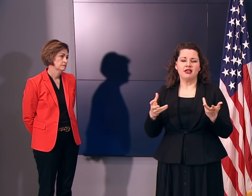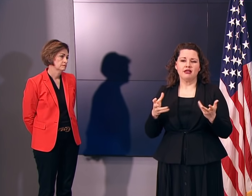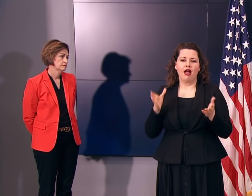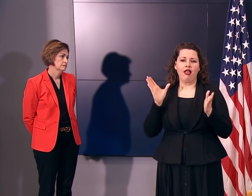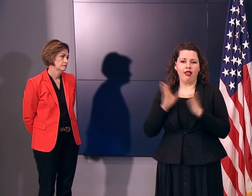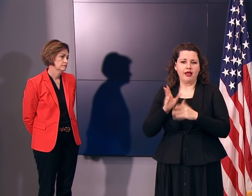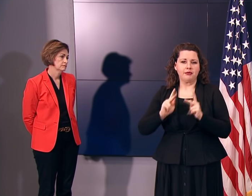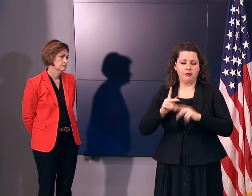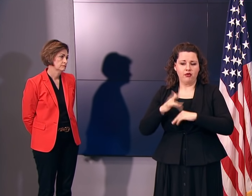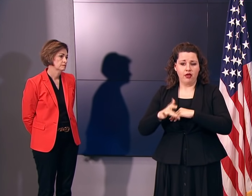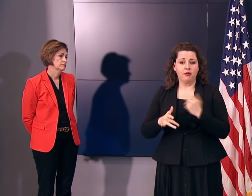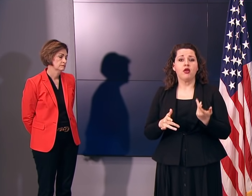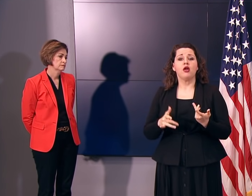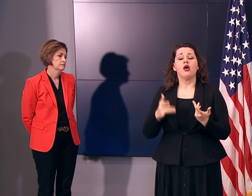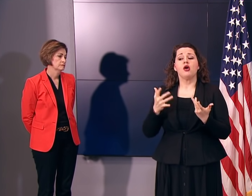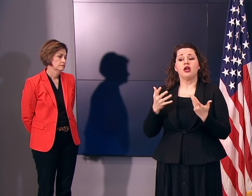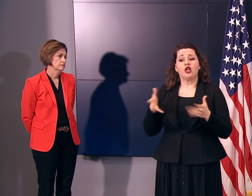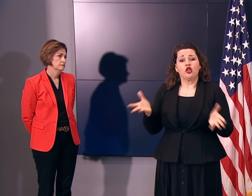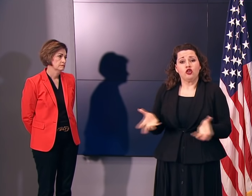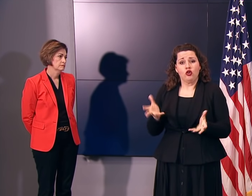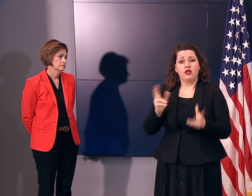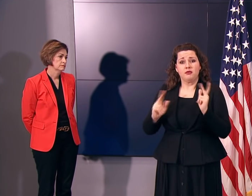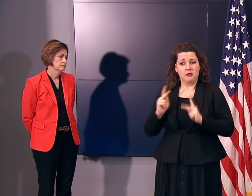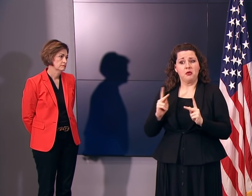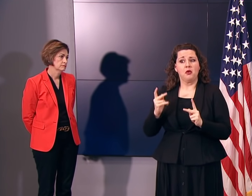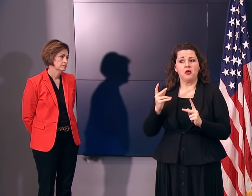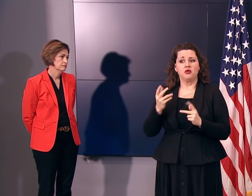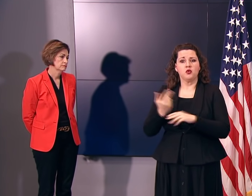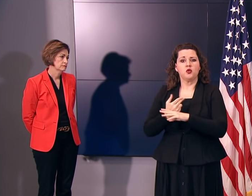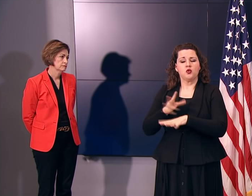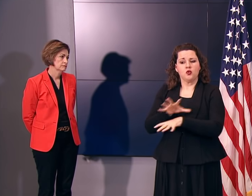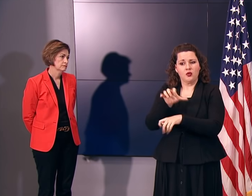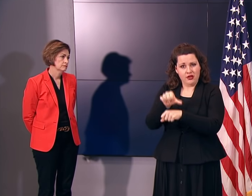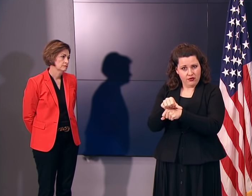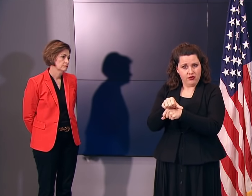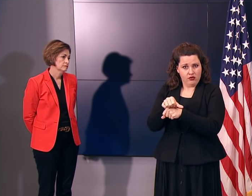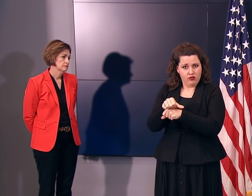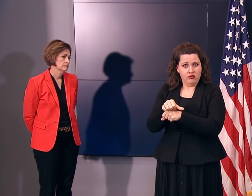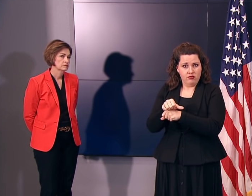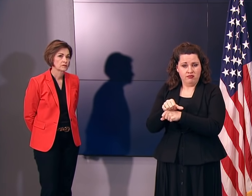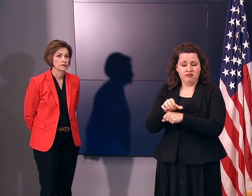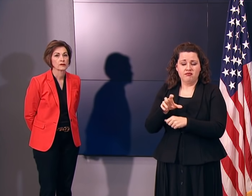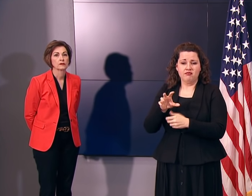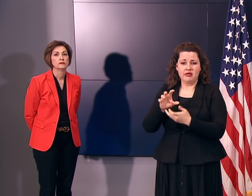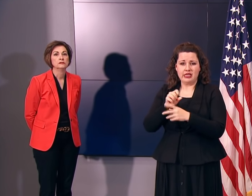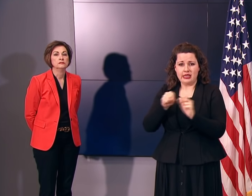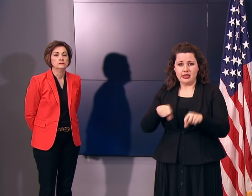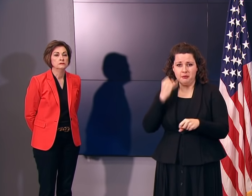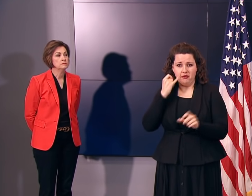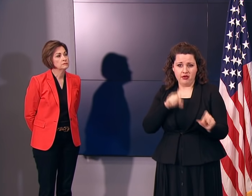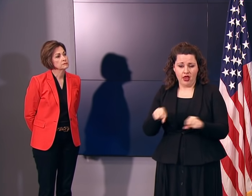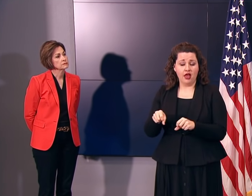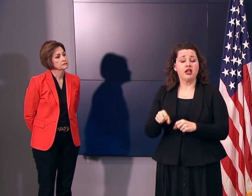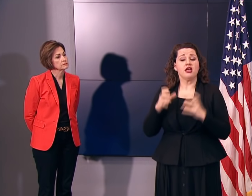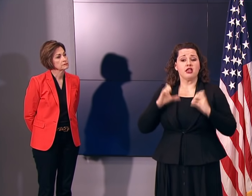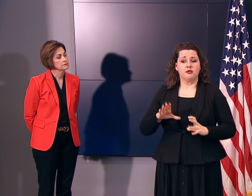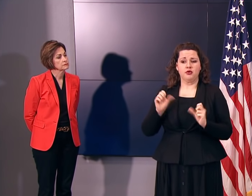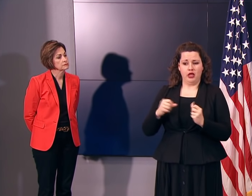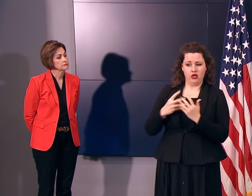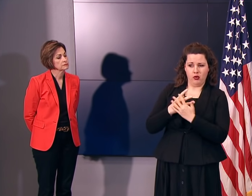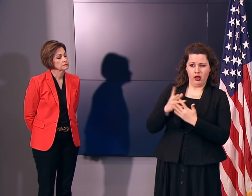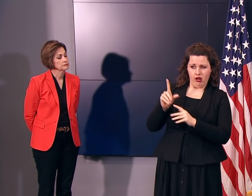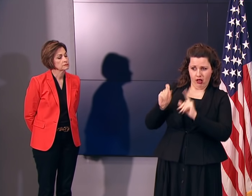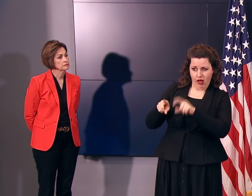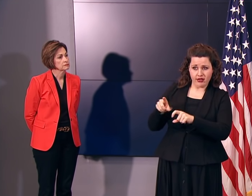use a reservation-only system for in-establishment dining. Customers can even be screened upon arrival by asking